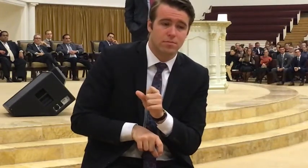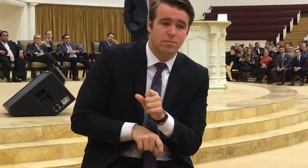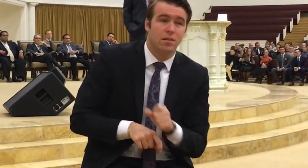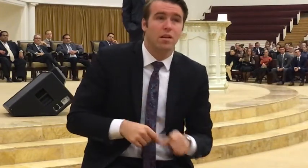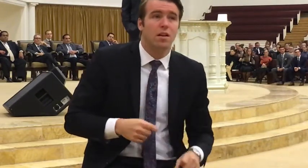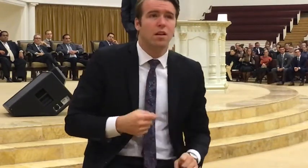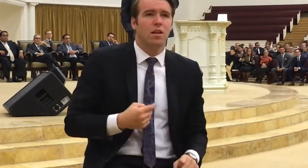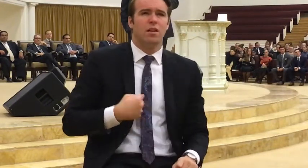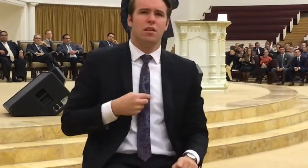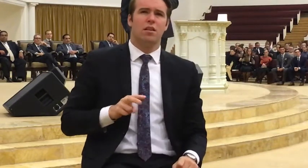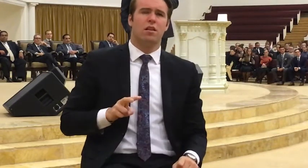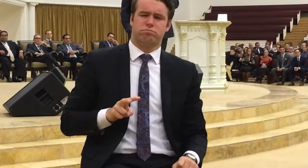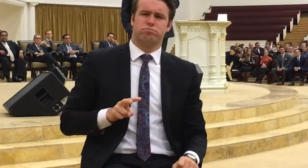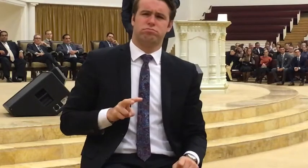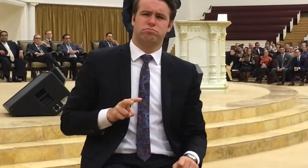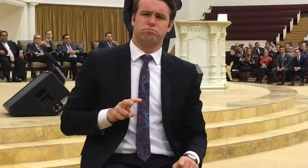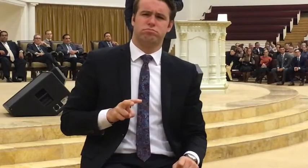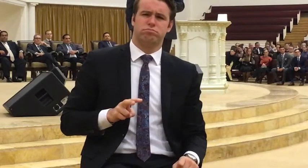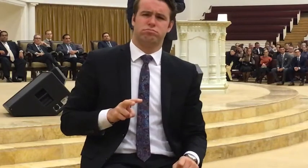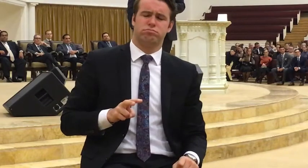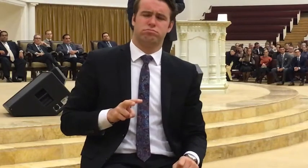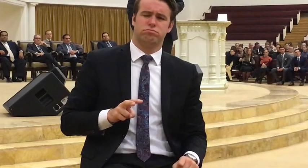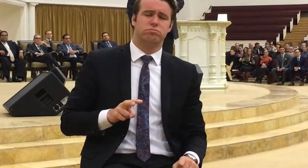And I was thinking,